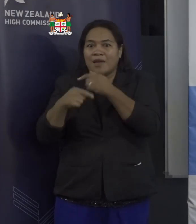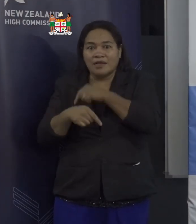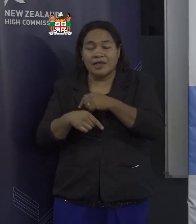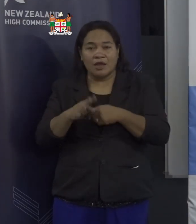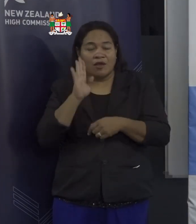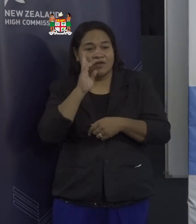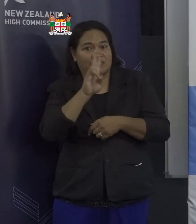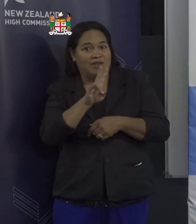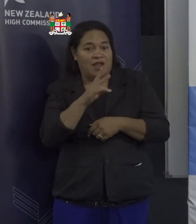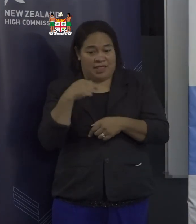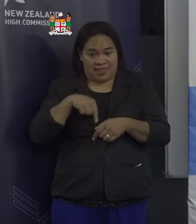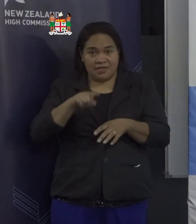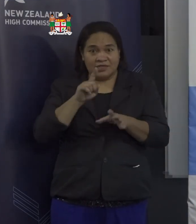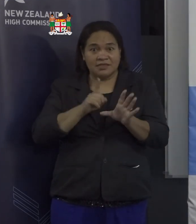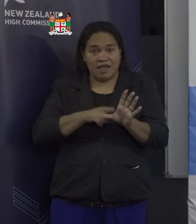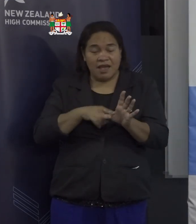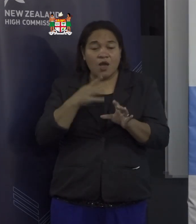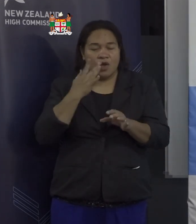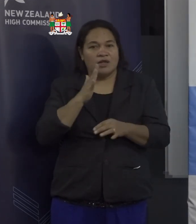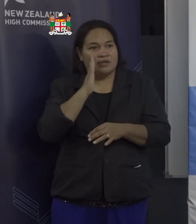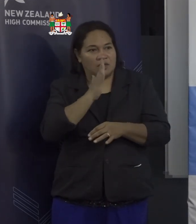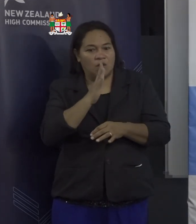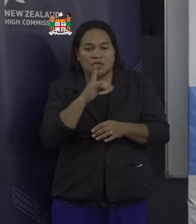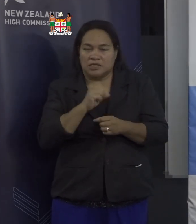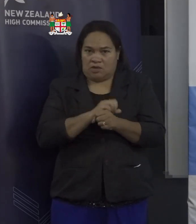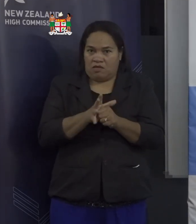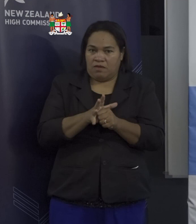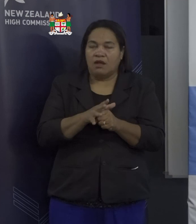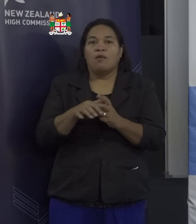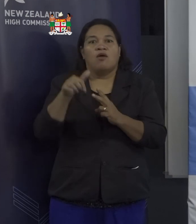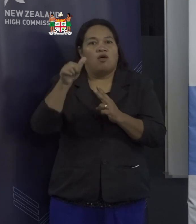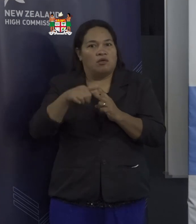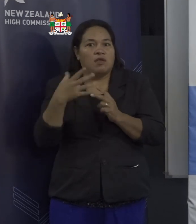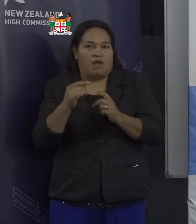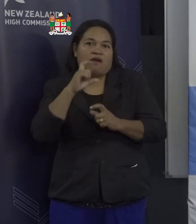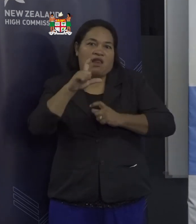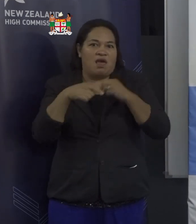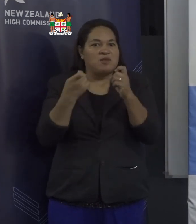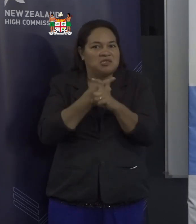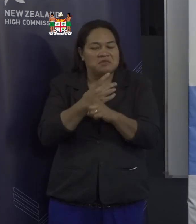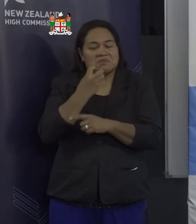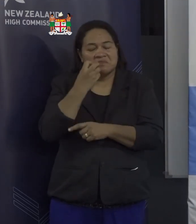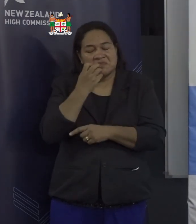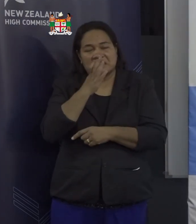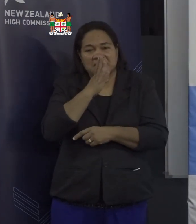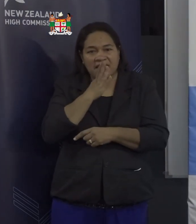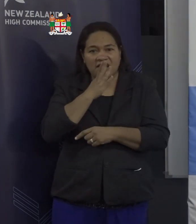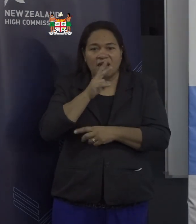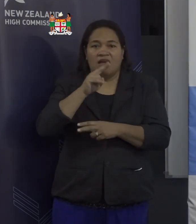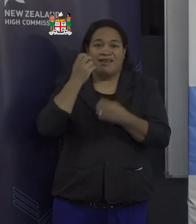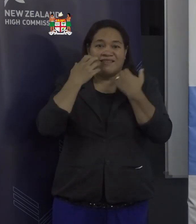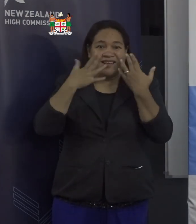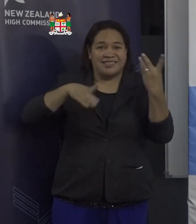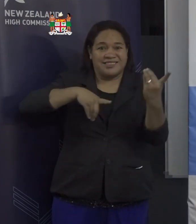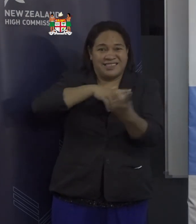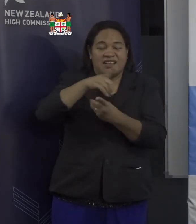4 weeks that we've had of this year to know that we are in a time of COVID, but we are also in a time of climate change, sadly. Natural disasters are